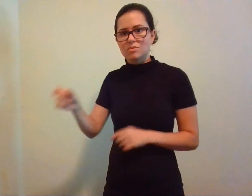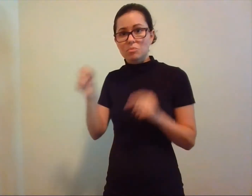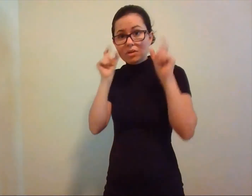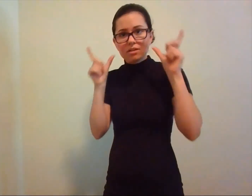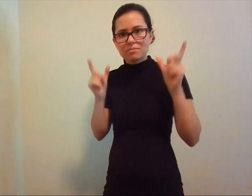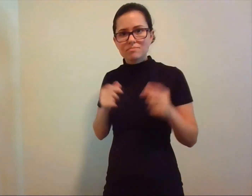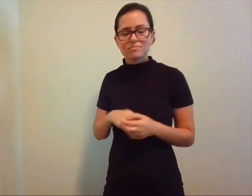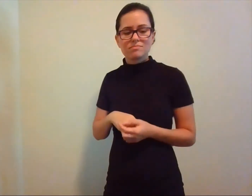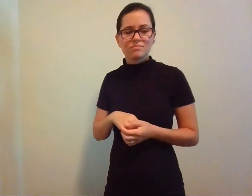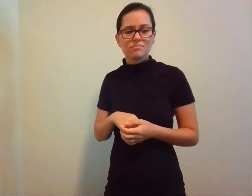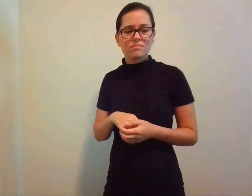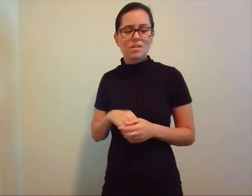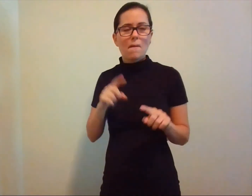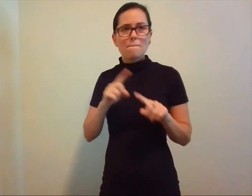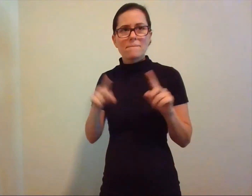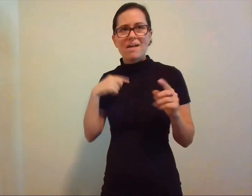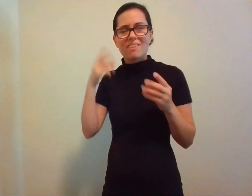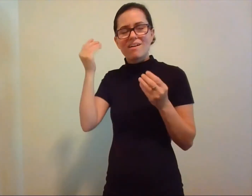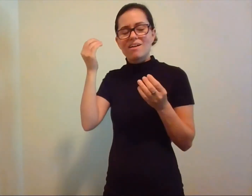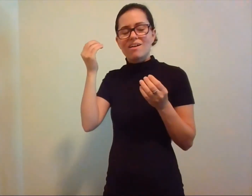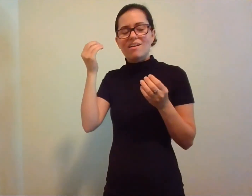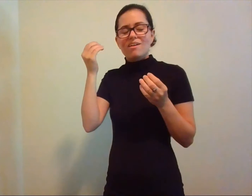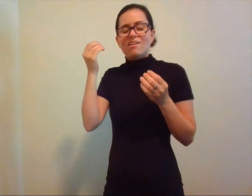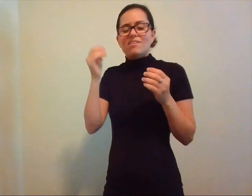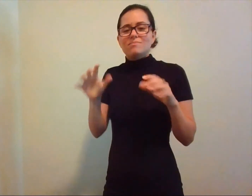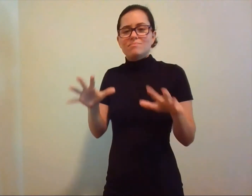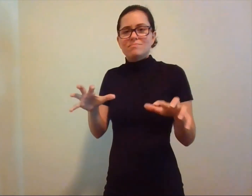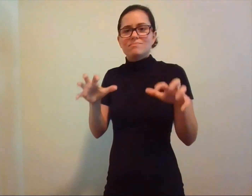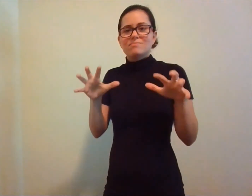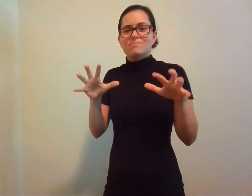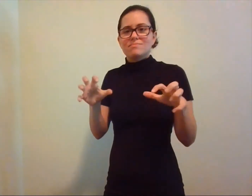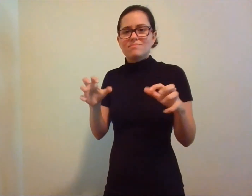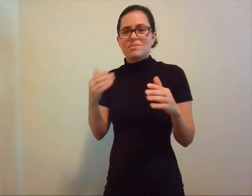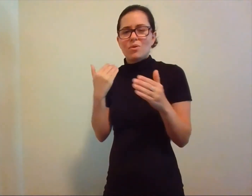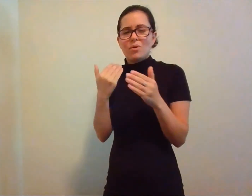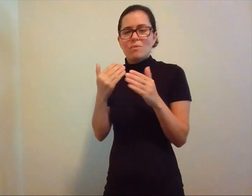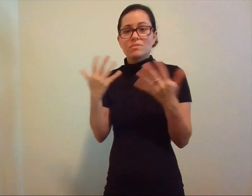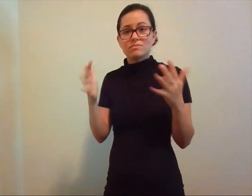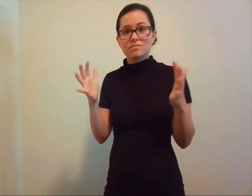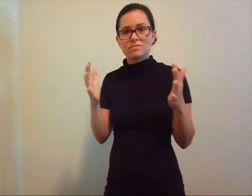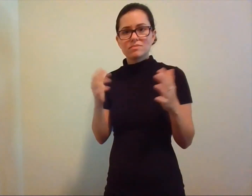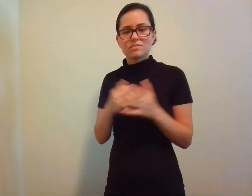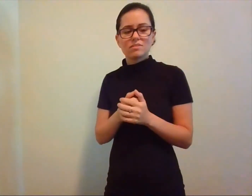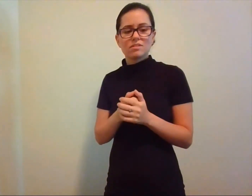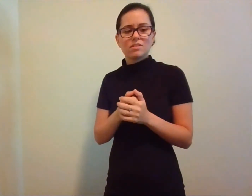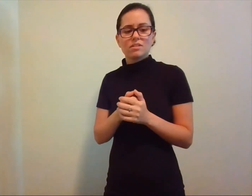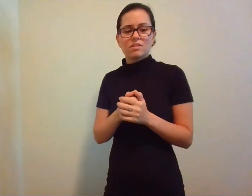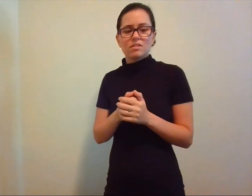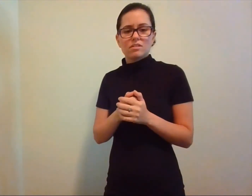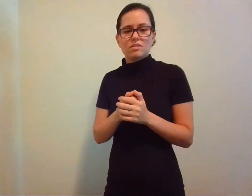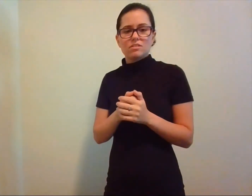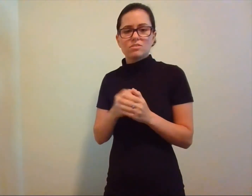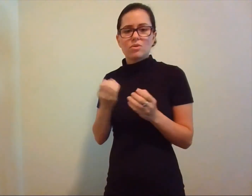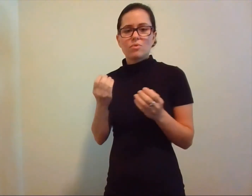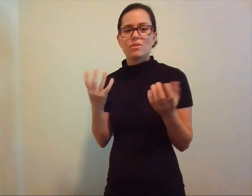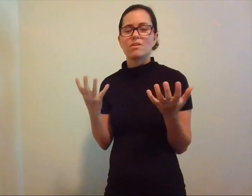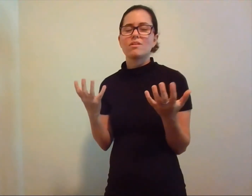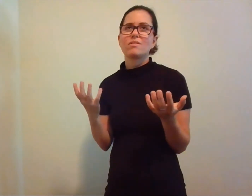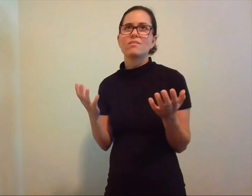over. Yeah, I just let it ride. And then she woke herself up. She snored so loud. Really? Yeah, one time. I've done that before.